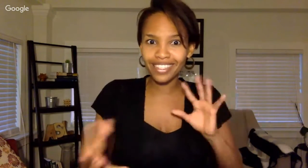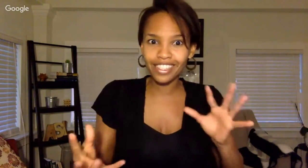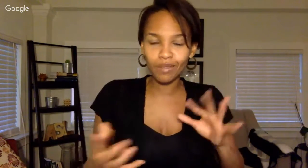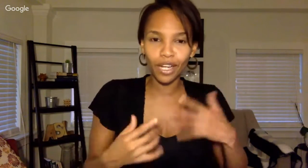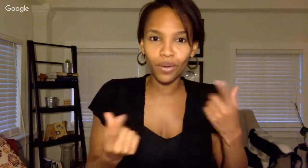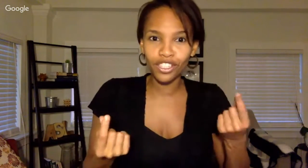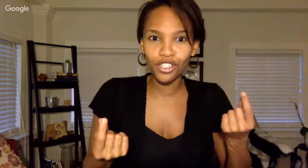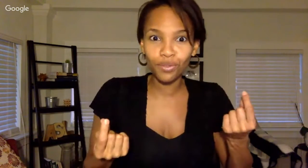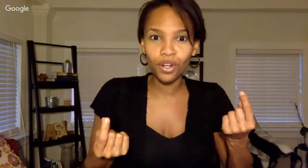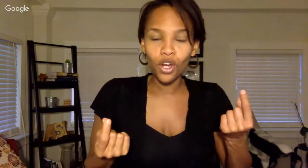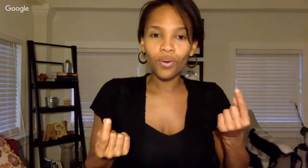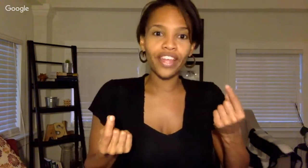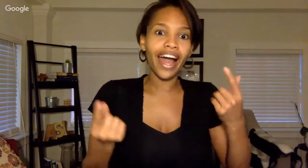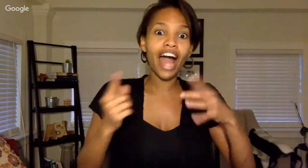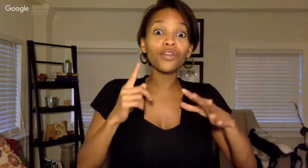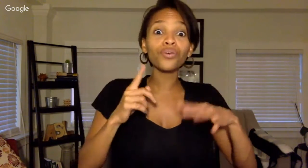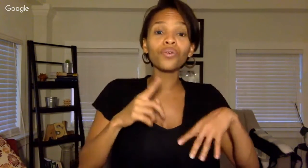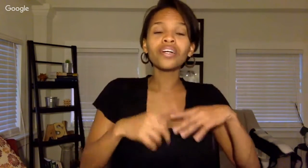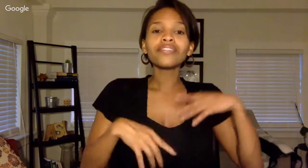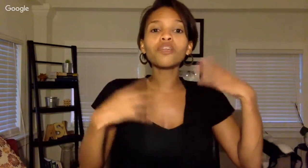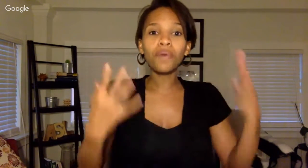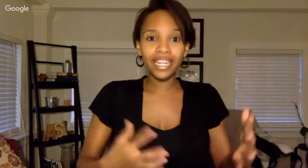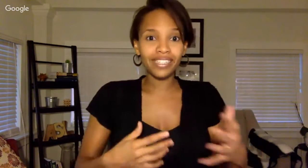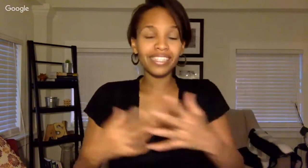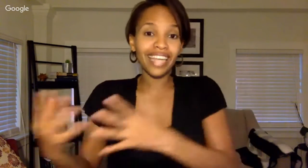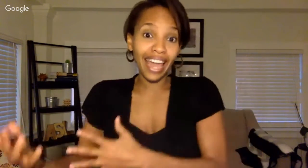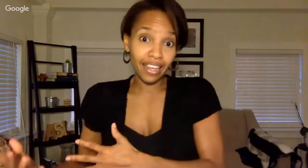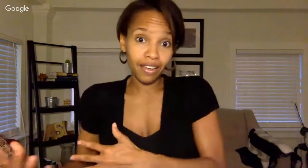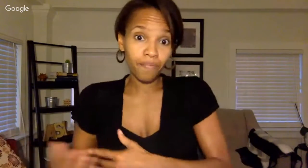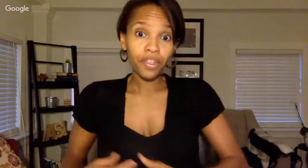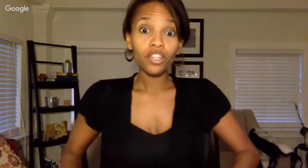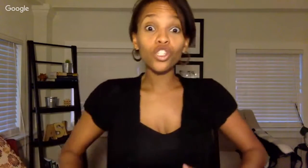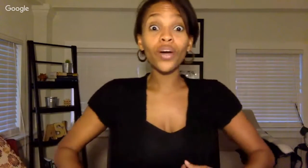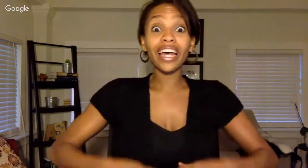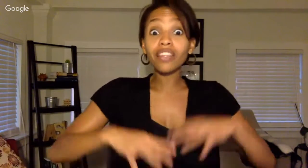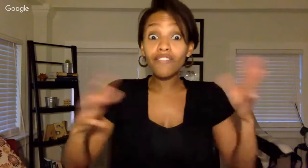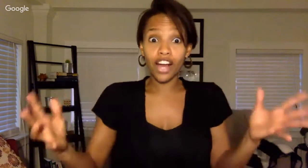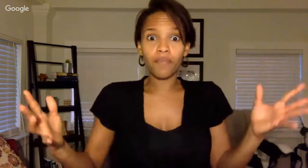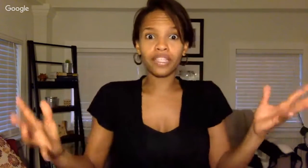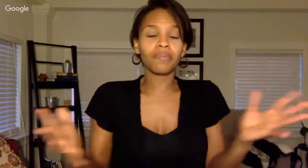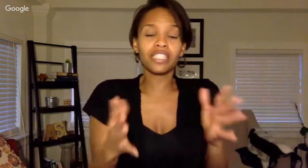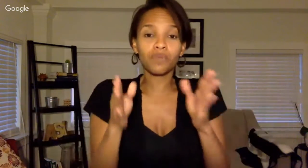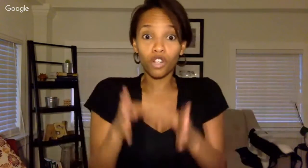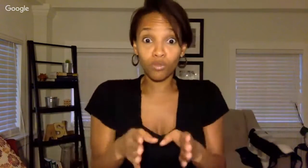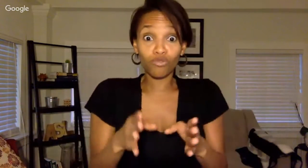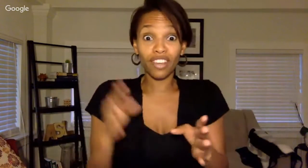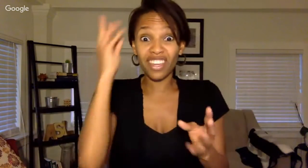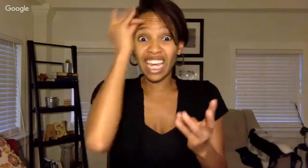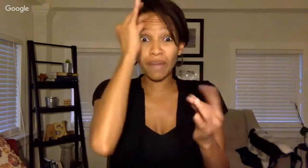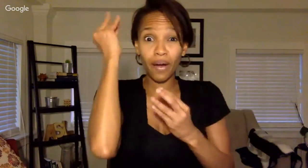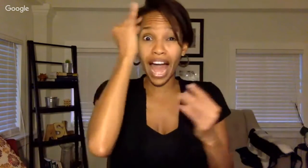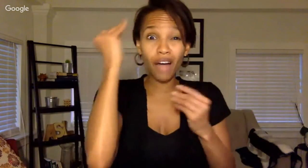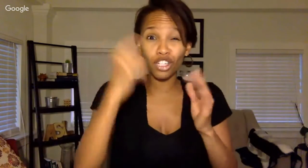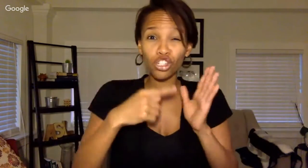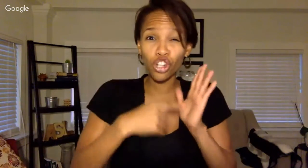system, like what to do with that, how to depict scanning. So, and I love that because it means this person was really thinking about how to show